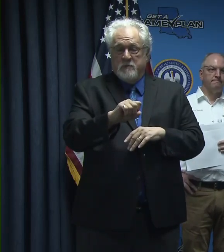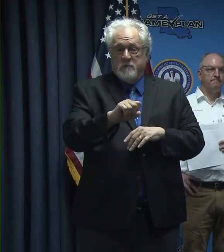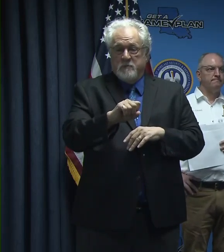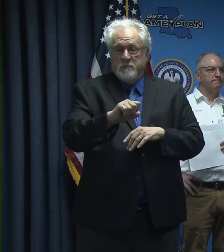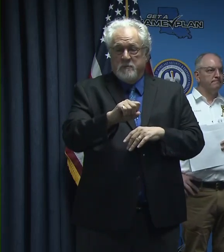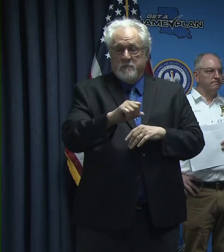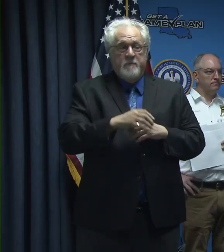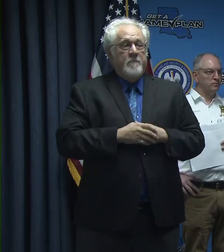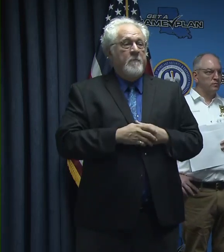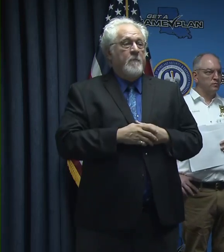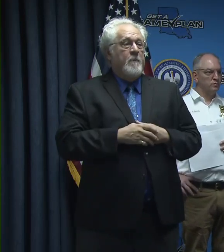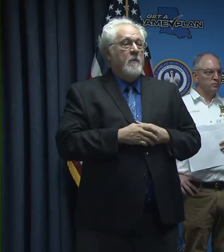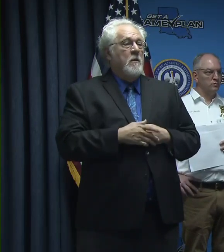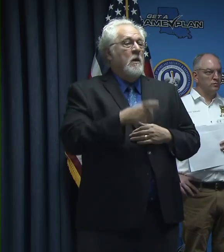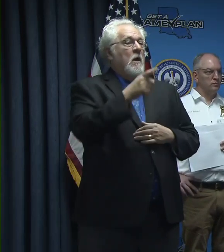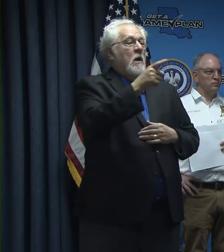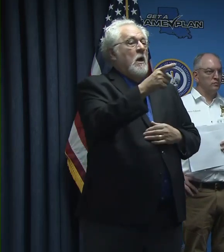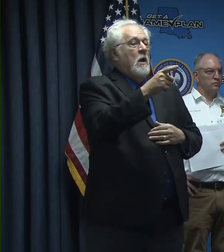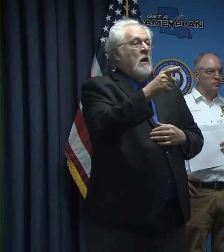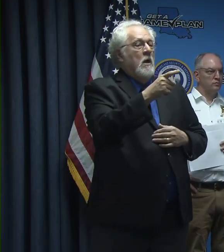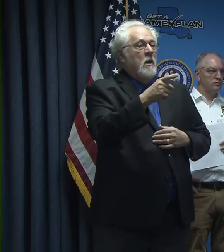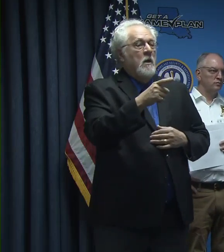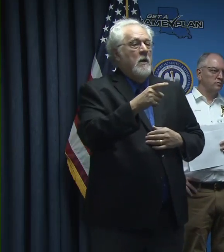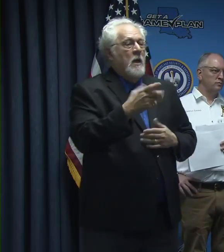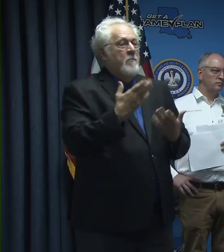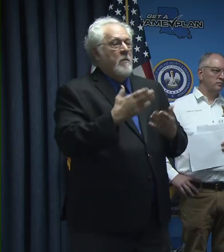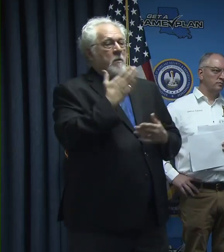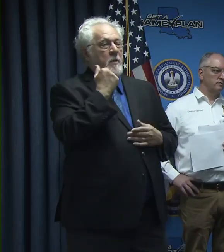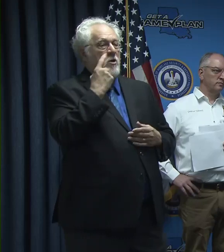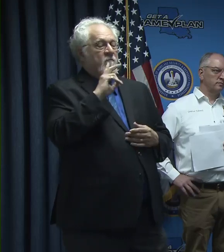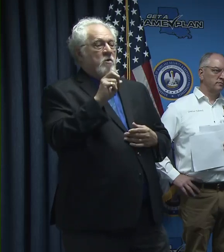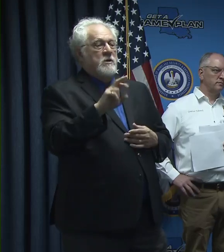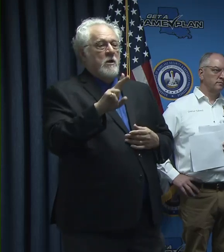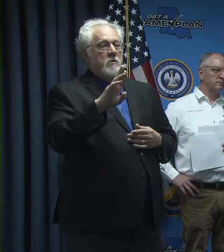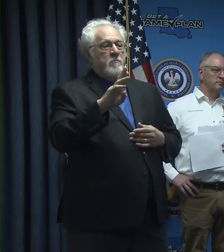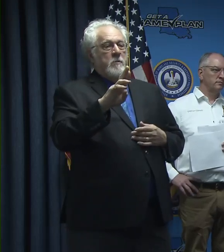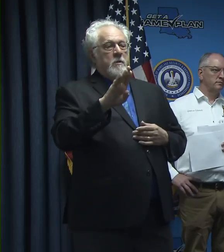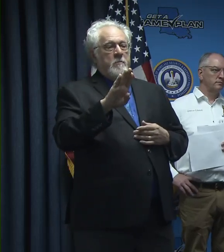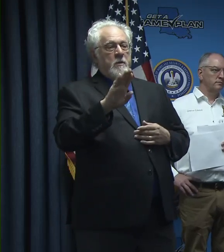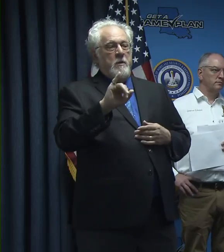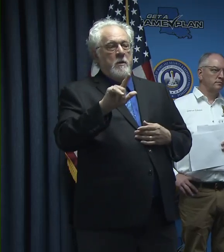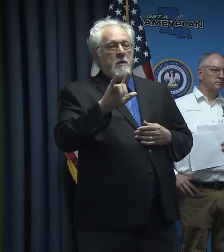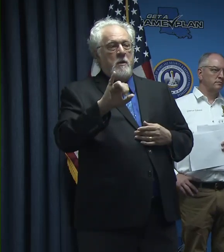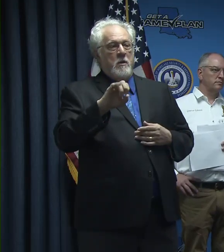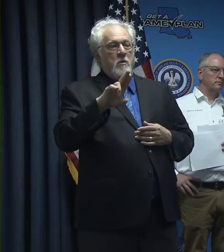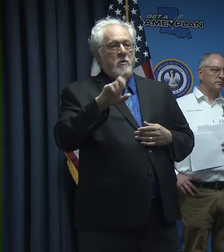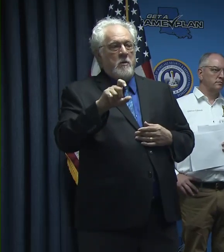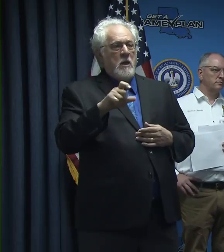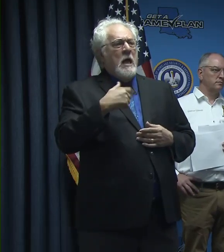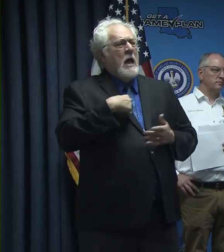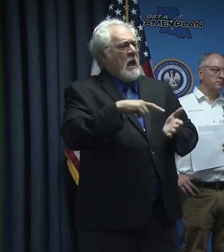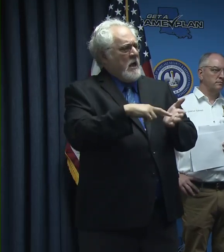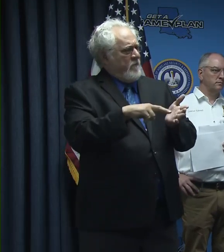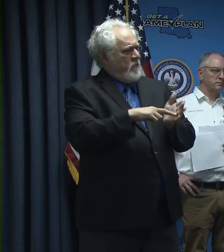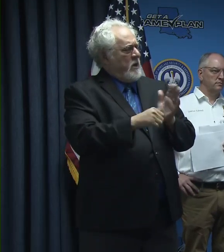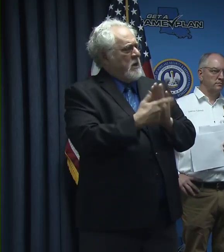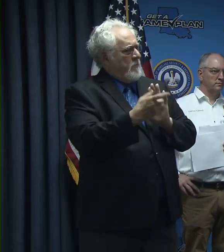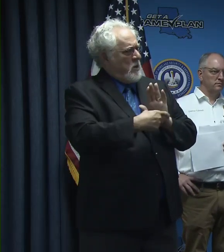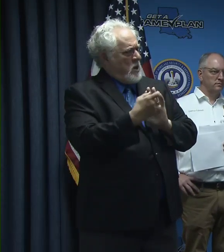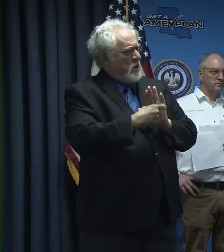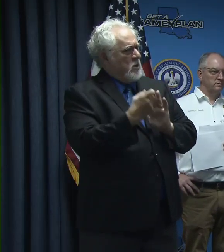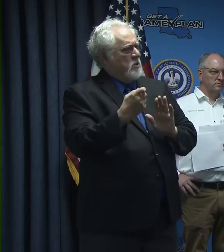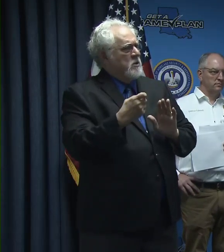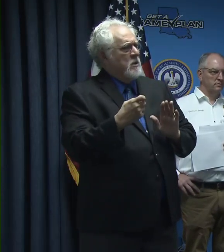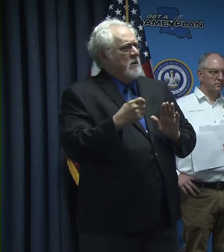Do you know, and maybe this might be better for Dr. B, I've read a couple articles that because